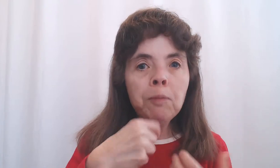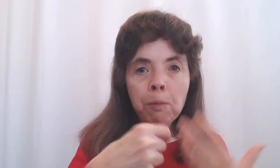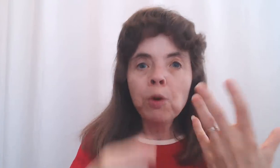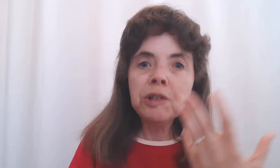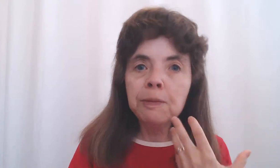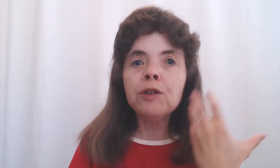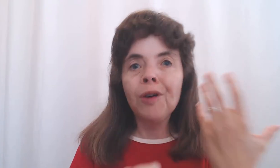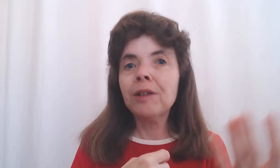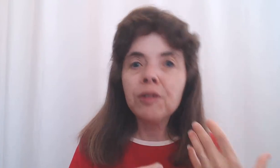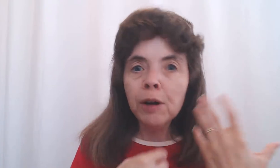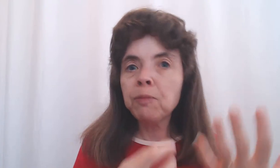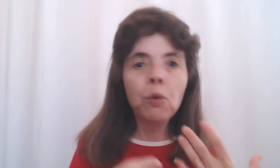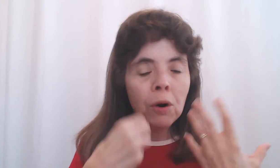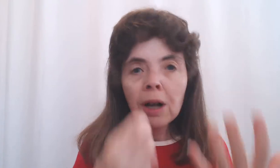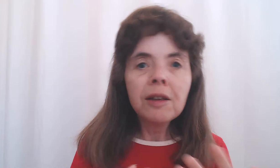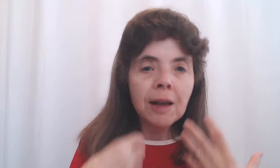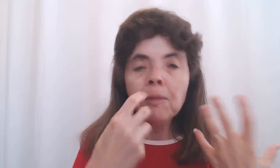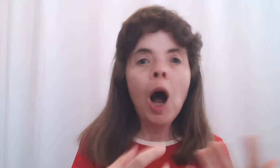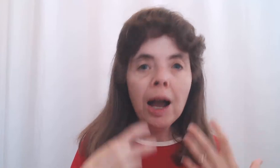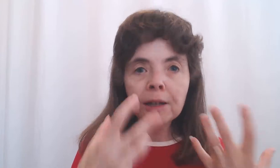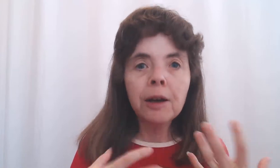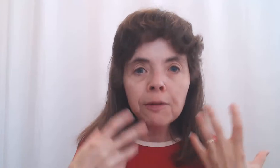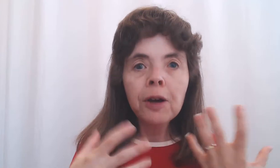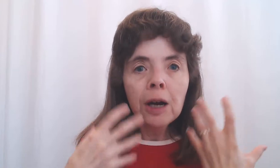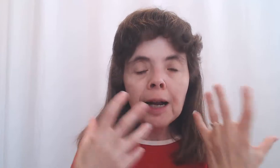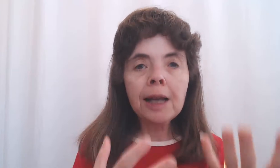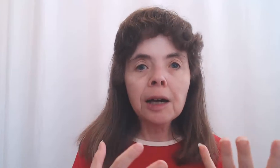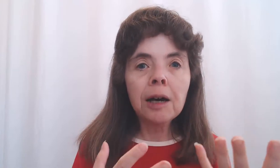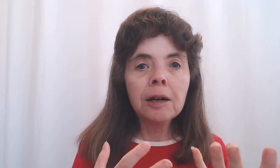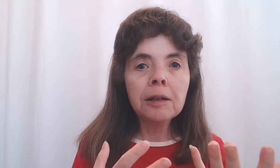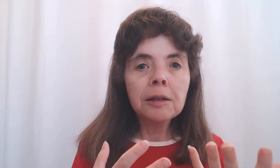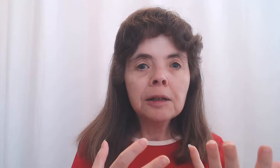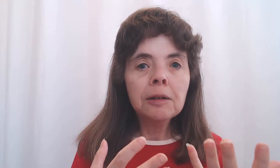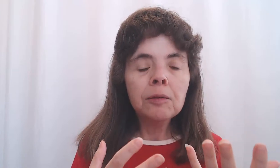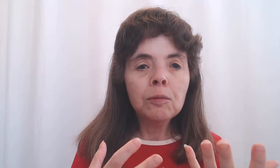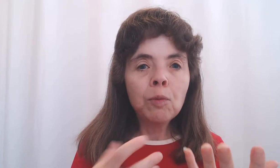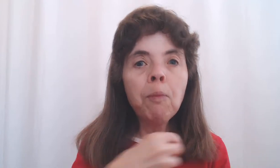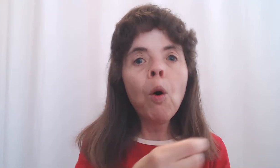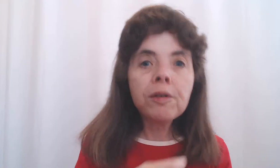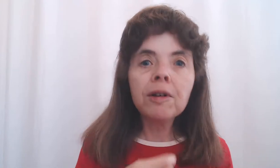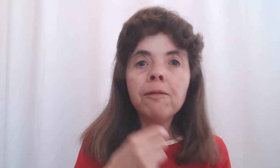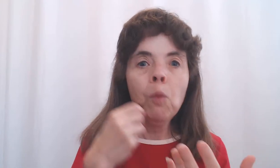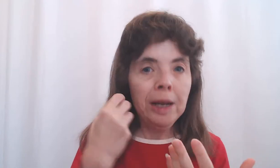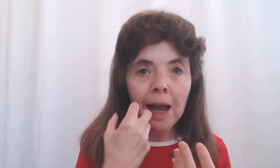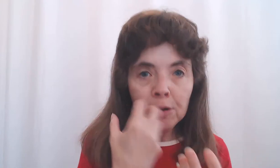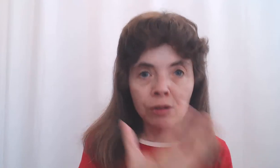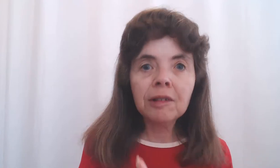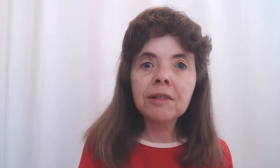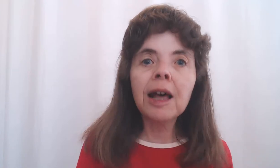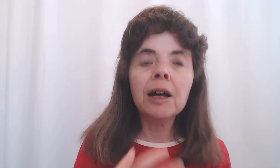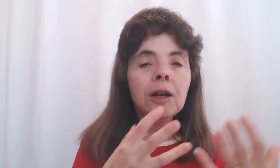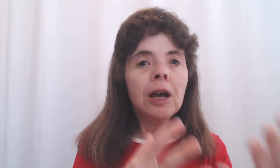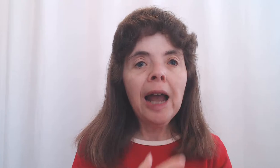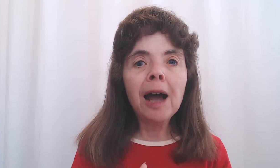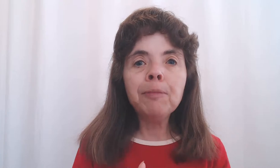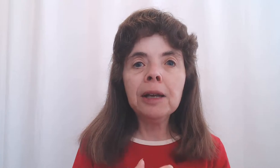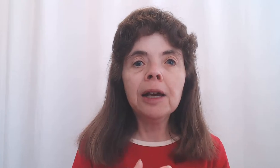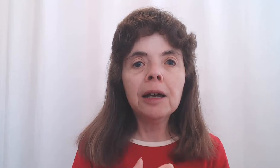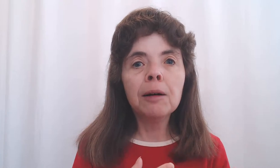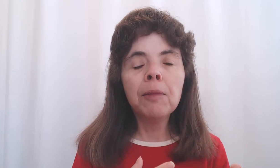purport to be transcripts or some kind of reports of what he actually said happened to him.